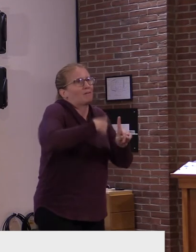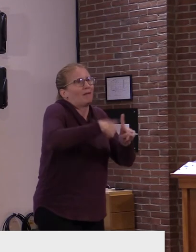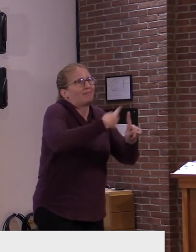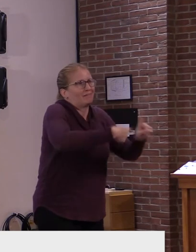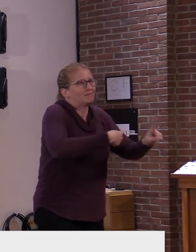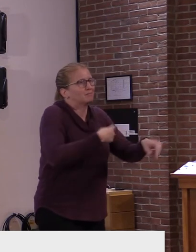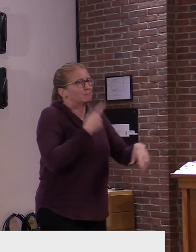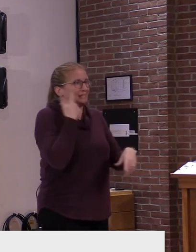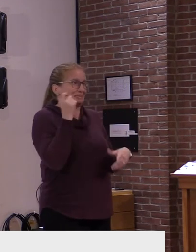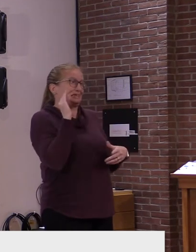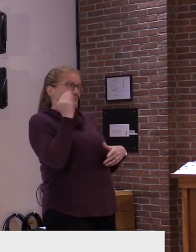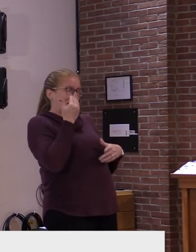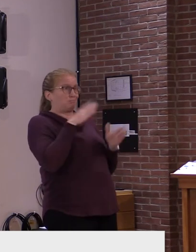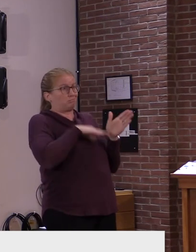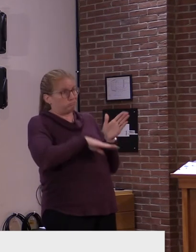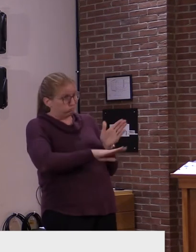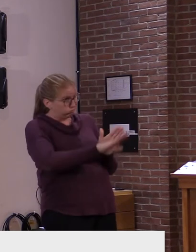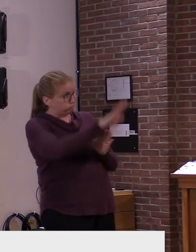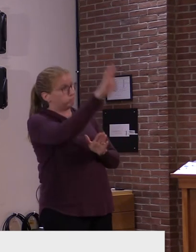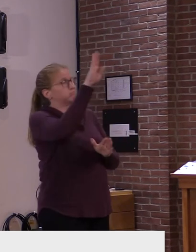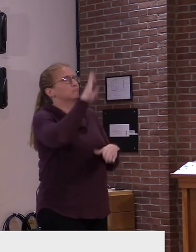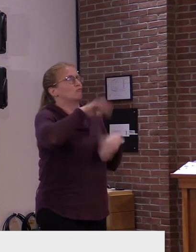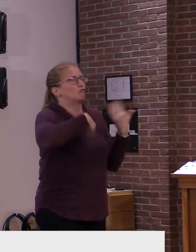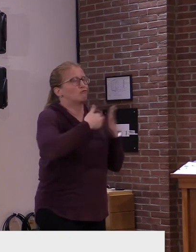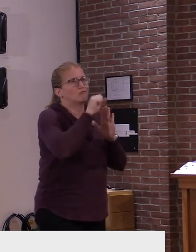the rise of the virus in the state